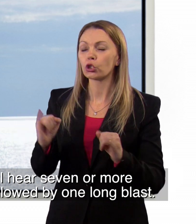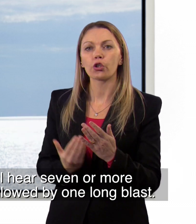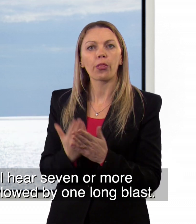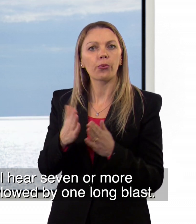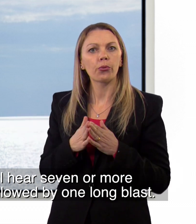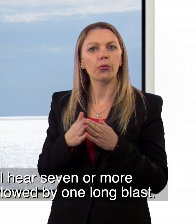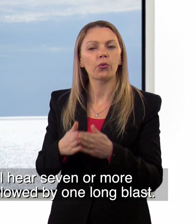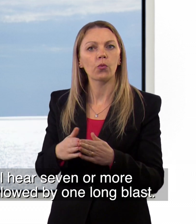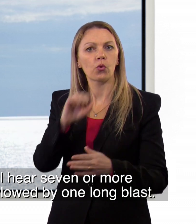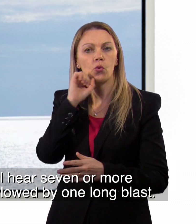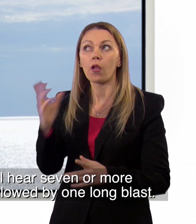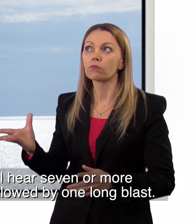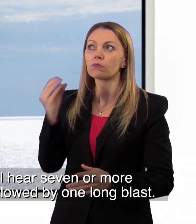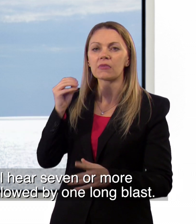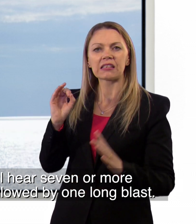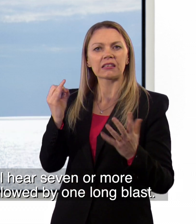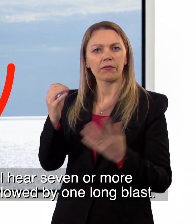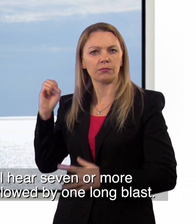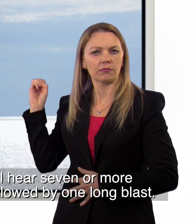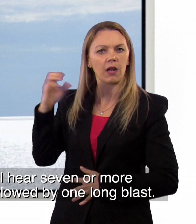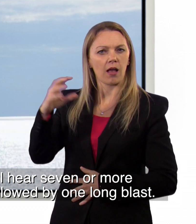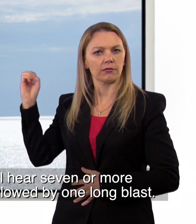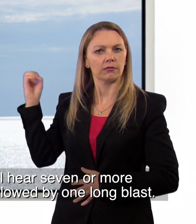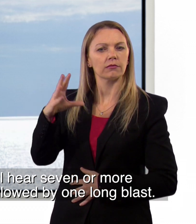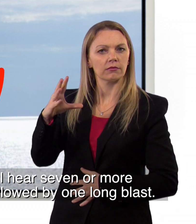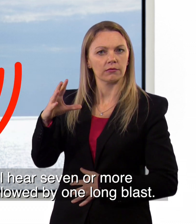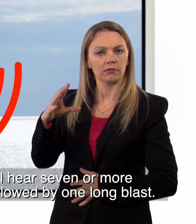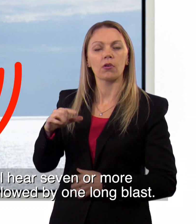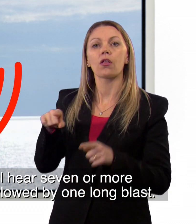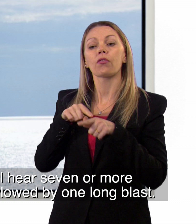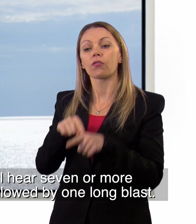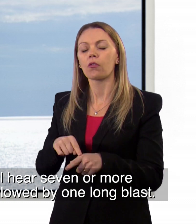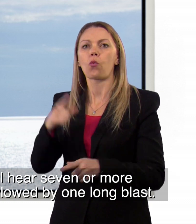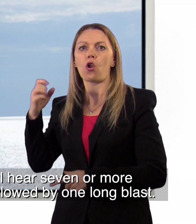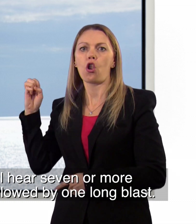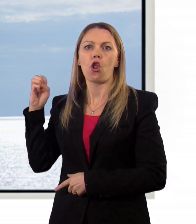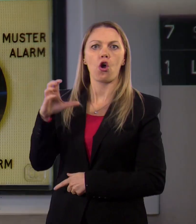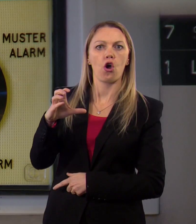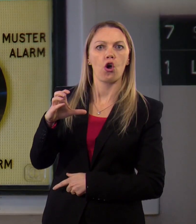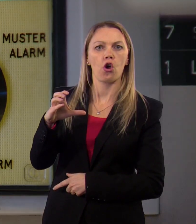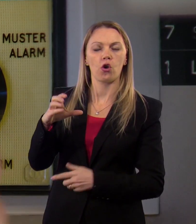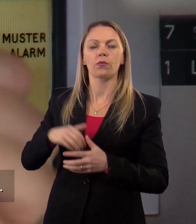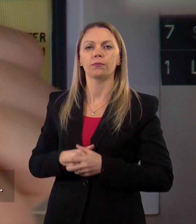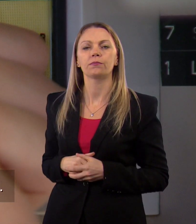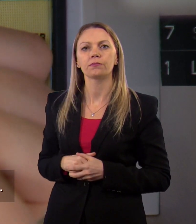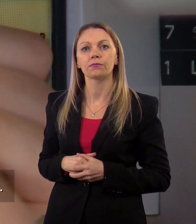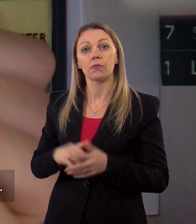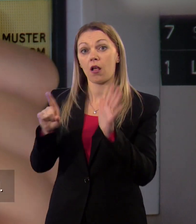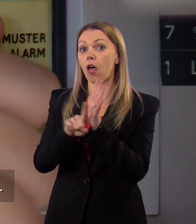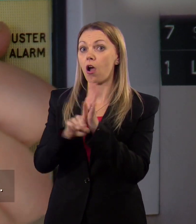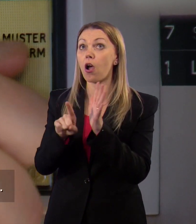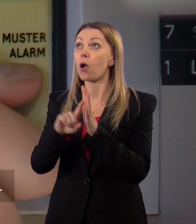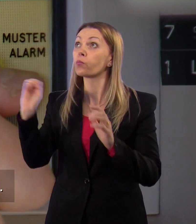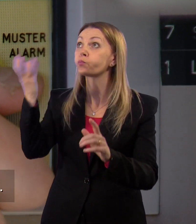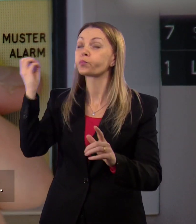crossing, you'll hear seven or more short blasts on the ship's whistle, followed by one long blast, and alarm bells will